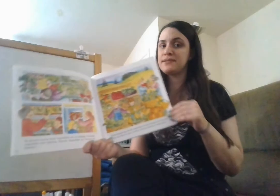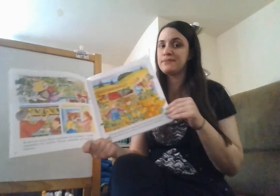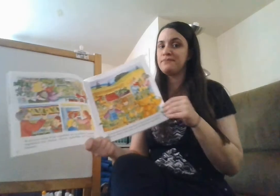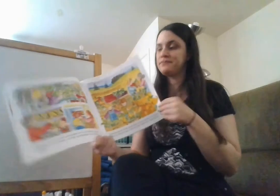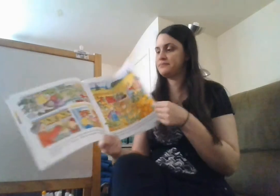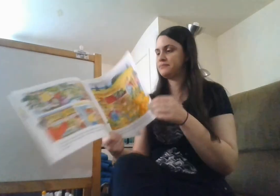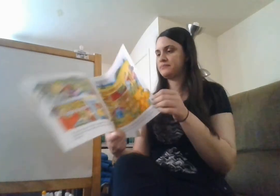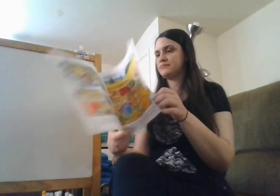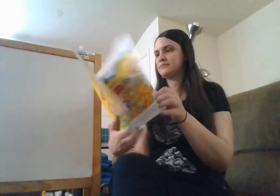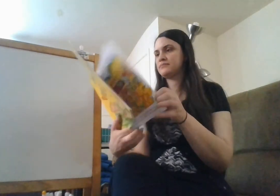vegetables.